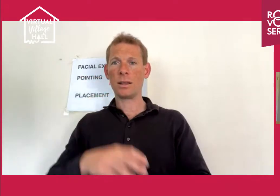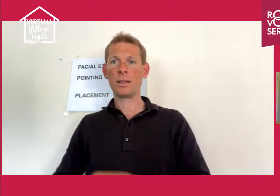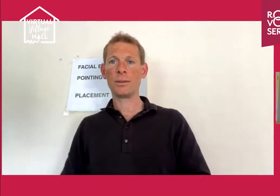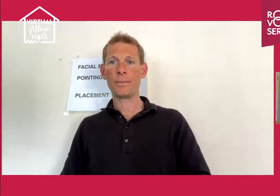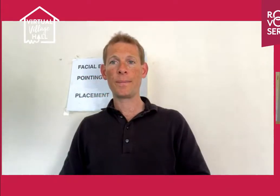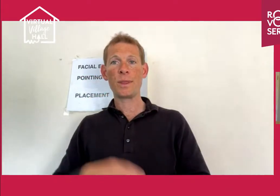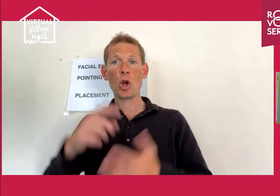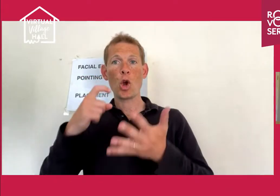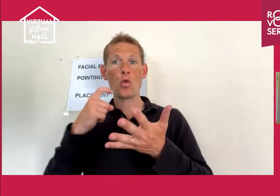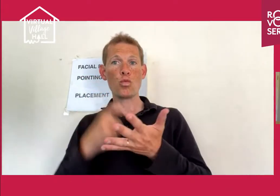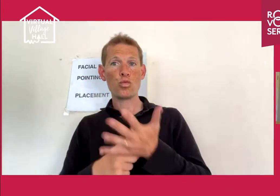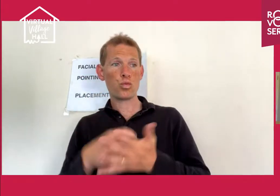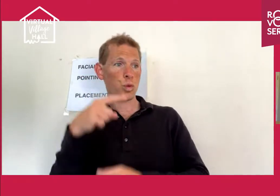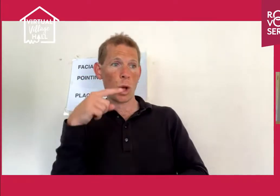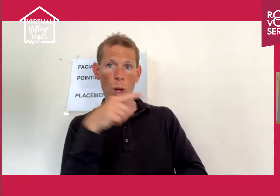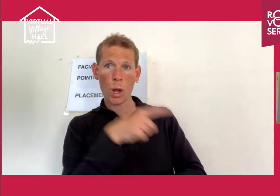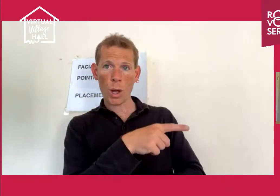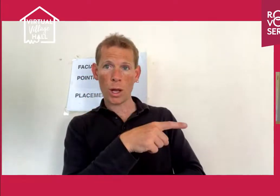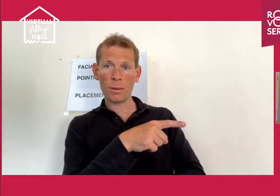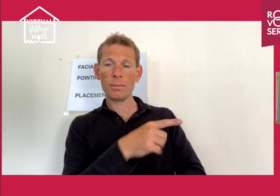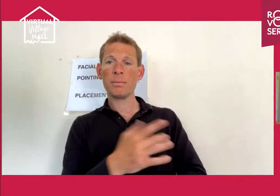and his name is Mark. Rob, who's